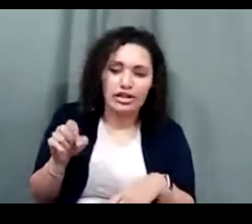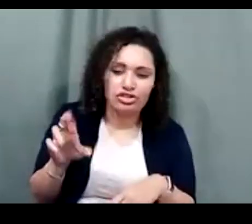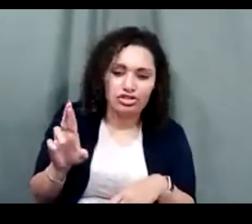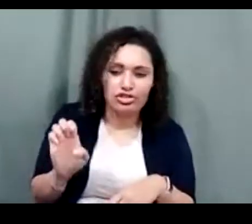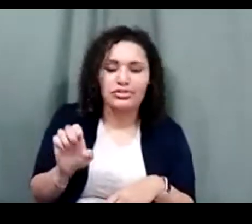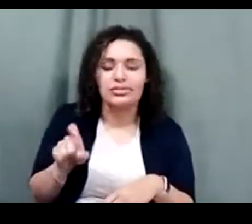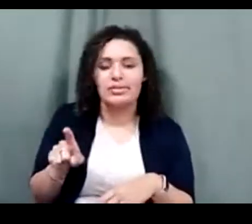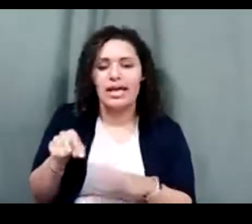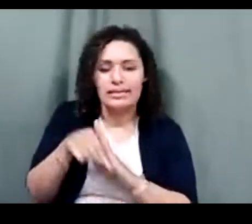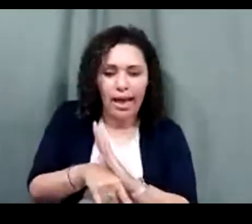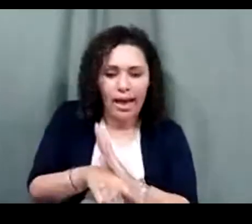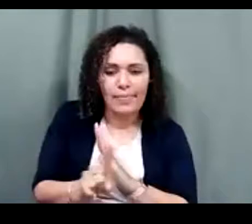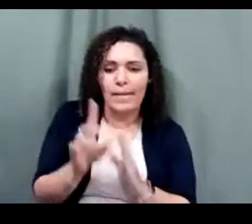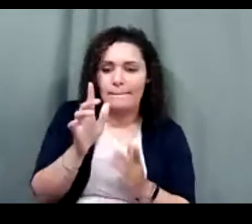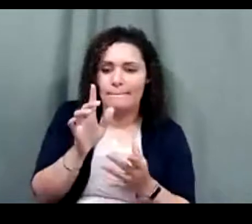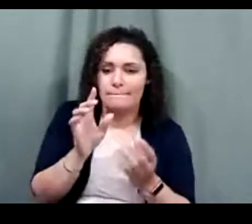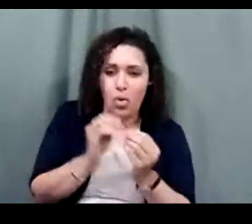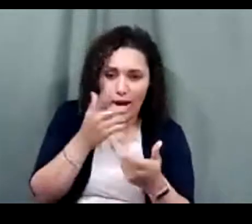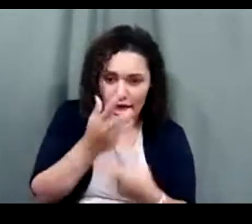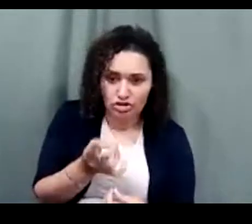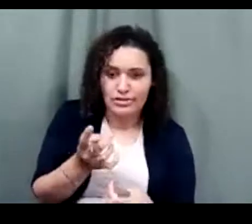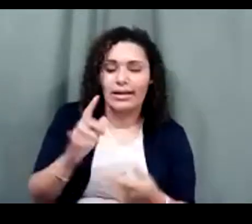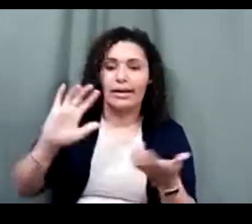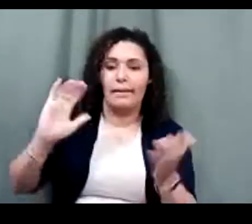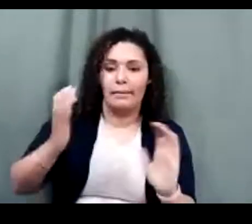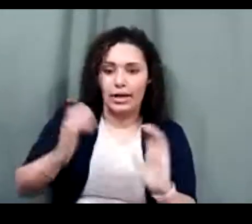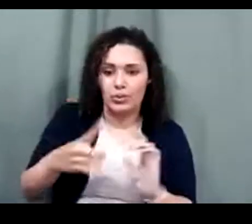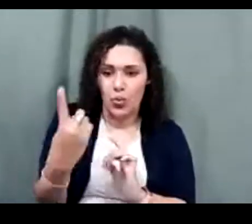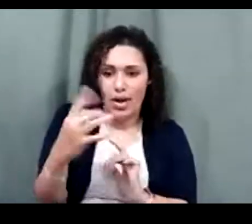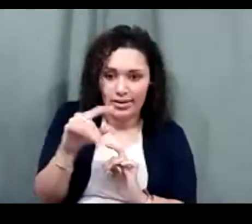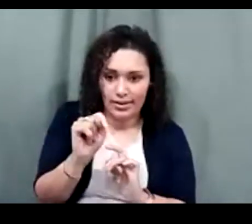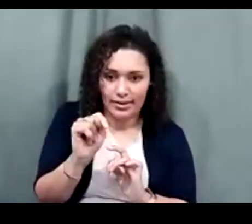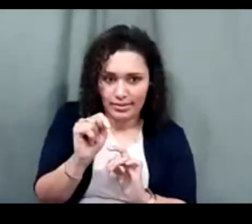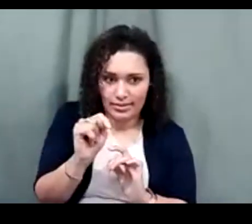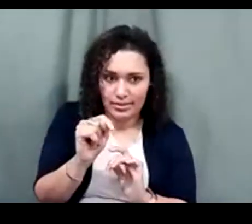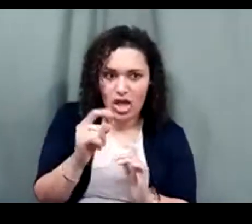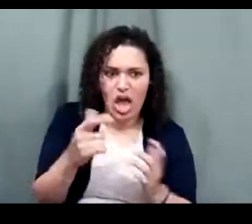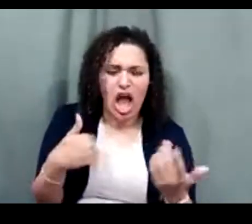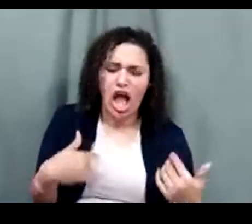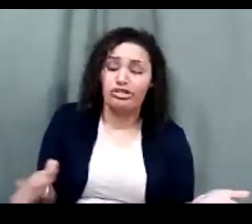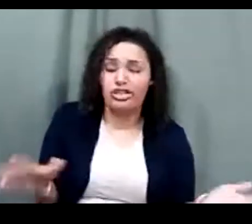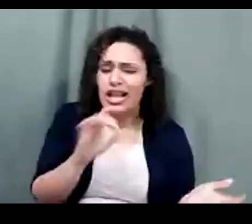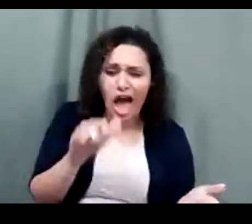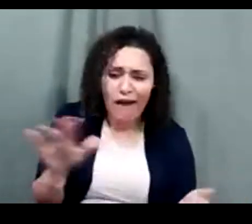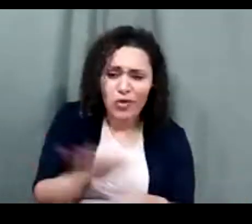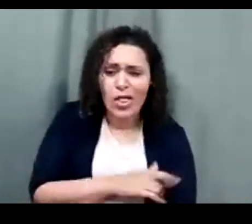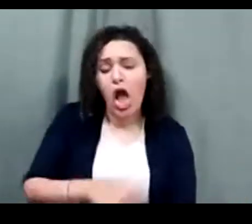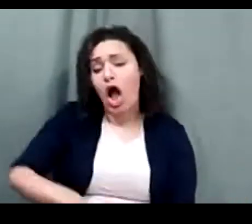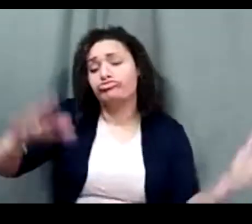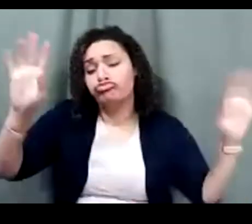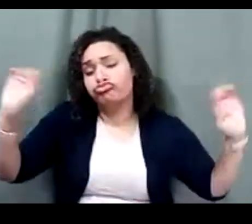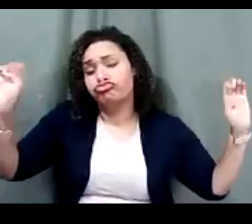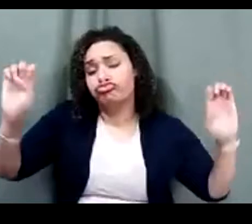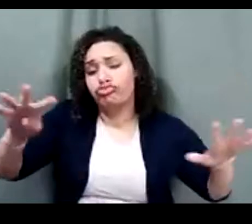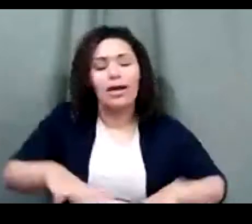going to be more interesting than if we just use one yeast all the way through. Yeah. So it's not entirely like, we have no idea. I mean, we don't know specifically which yeast are